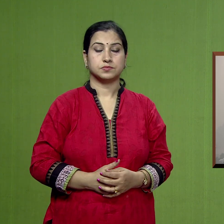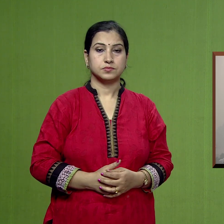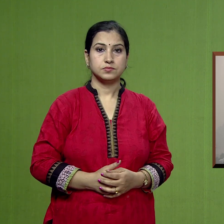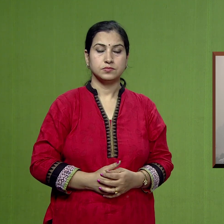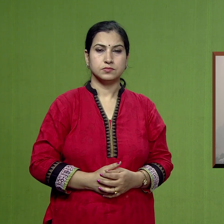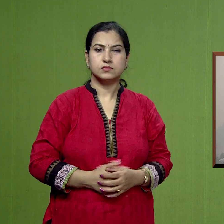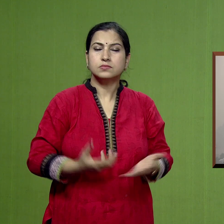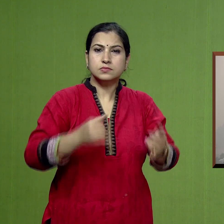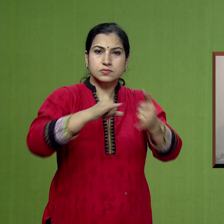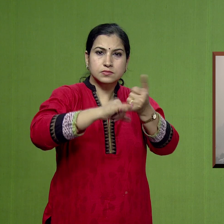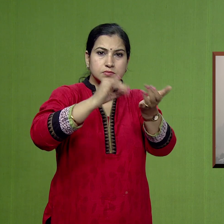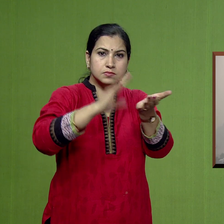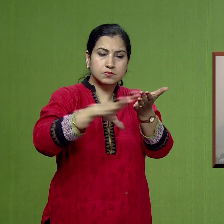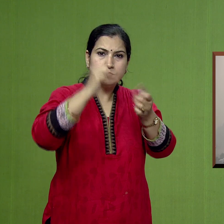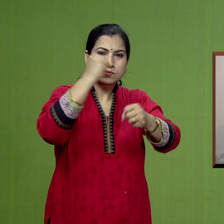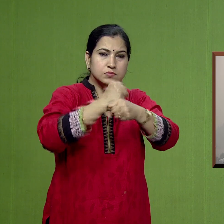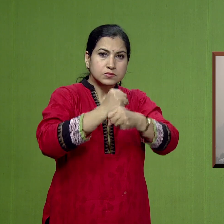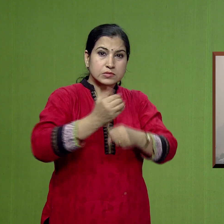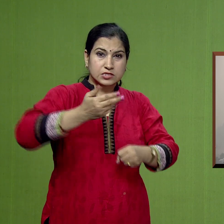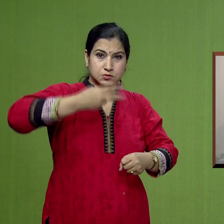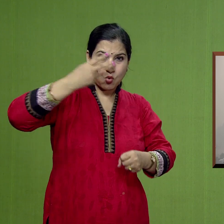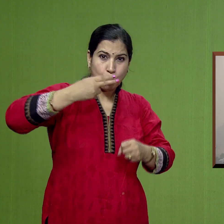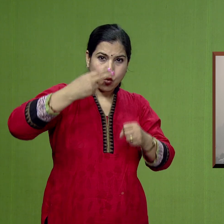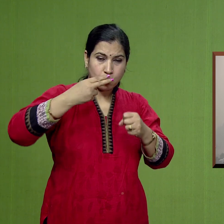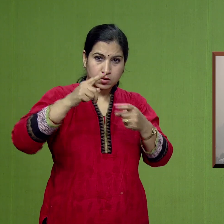Smog is a mixture of smoke and dust in the air.